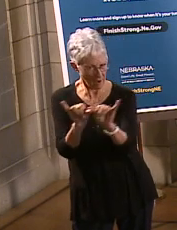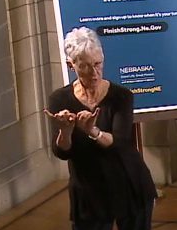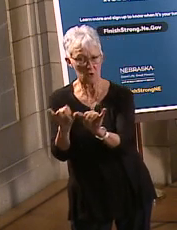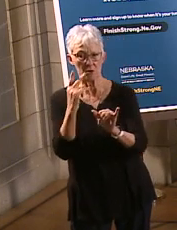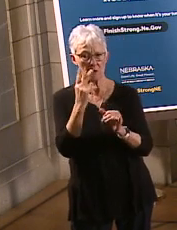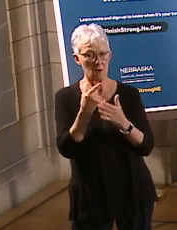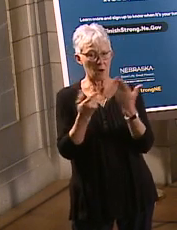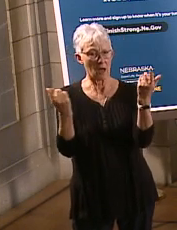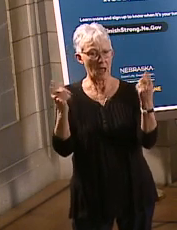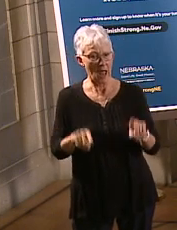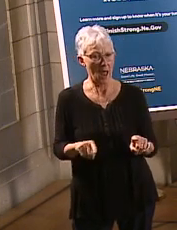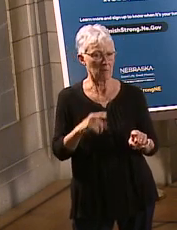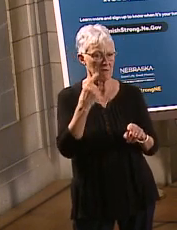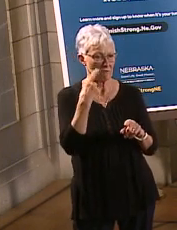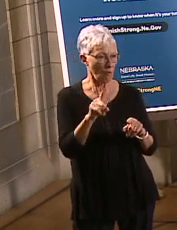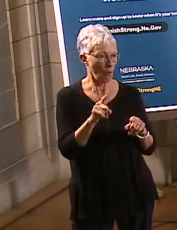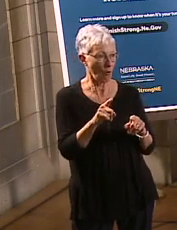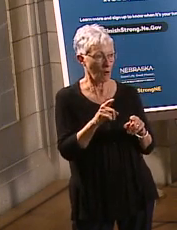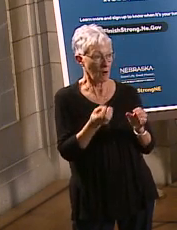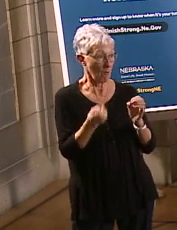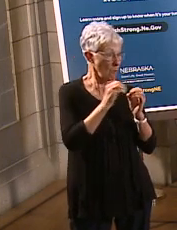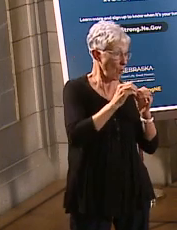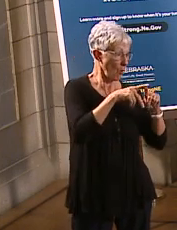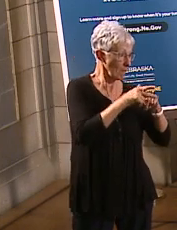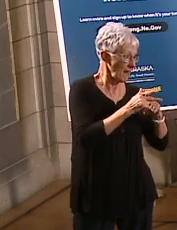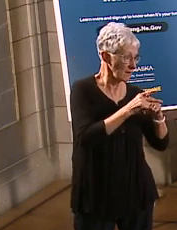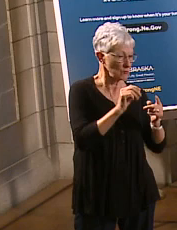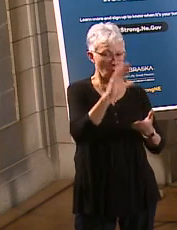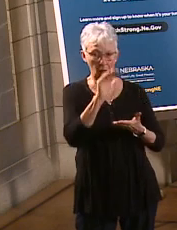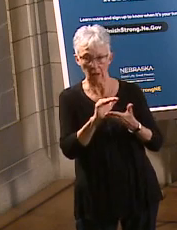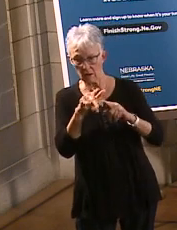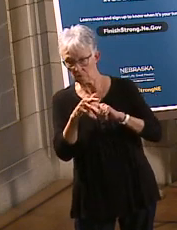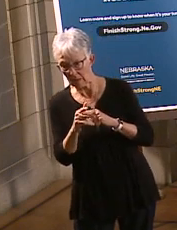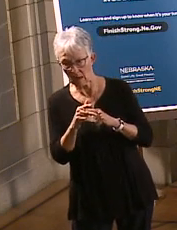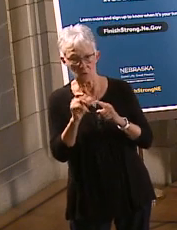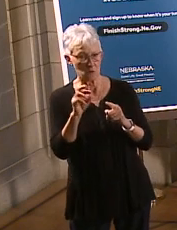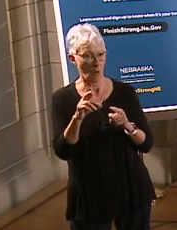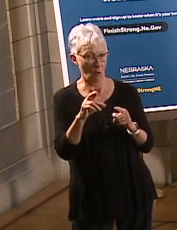to the maintenance and mileage, and the operators kept logs. And it was our folks